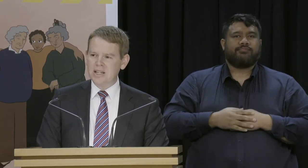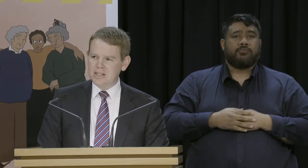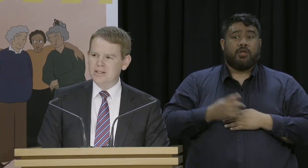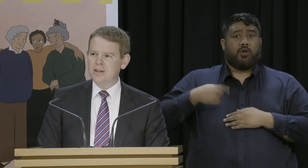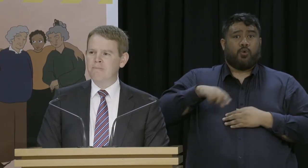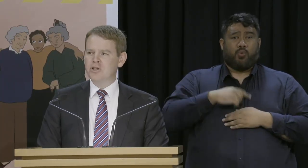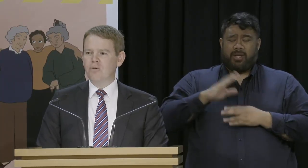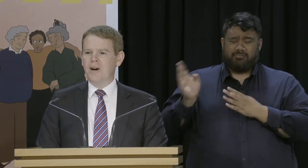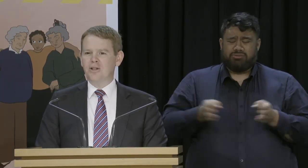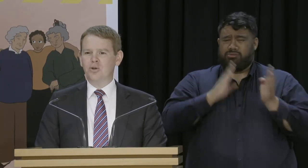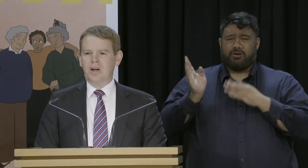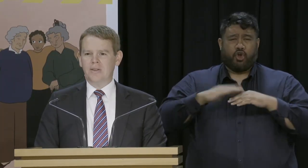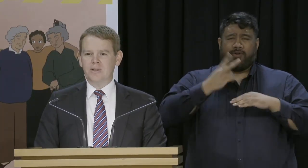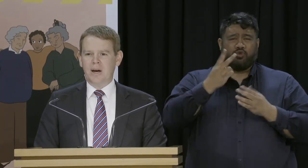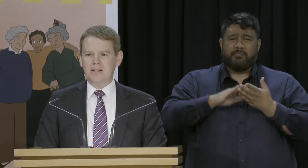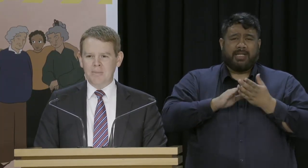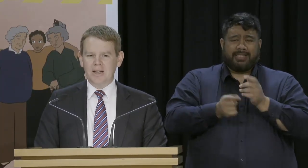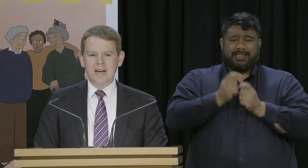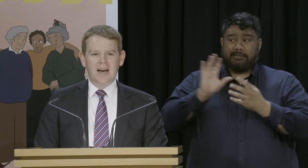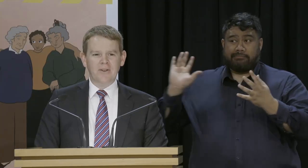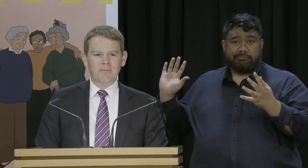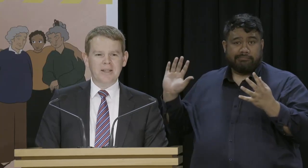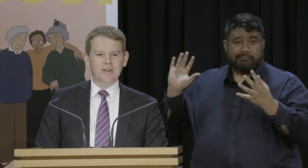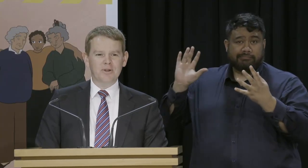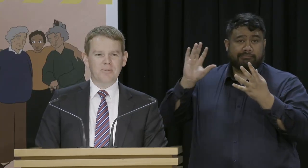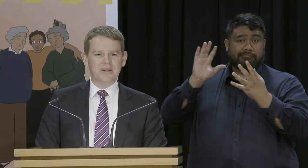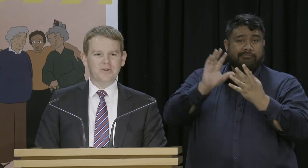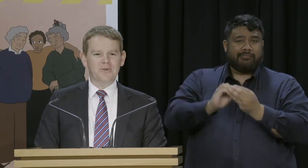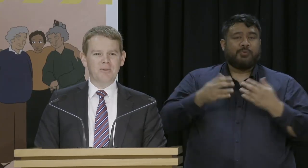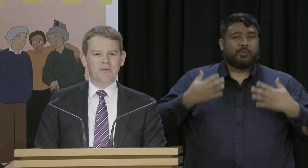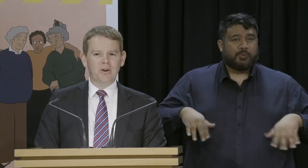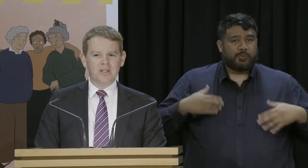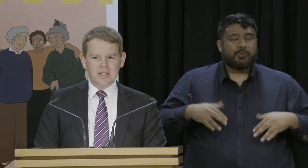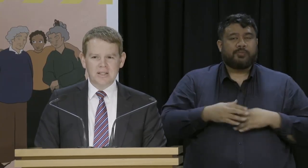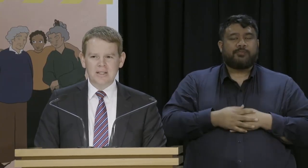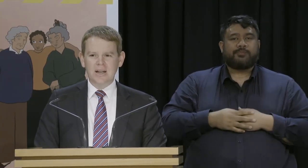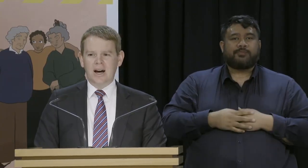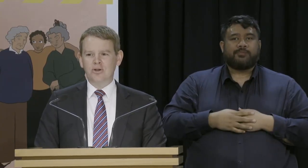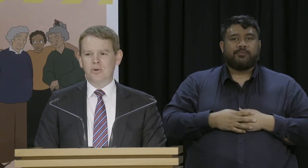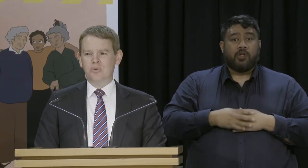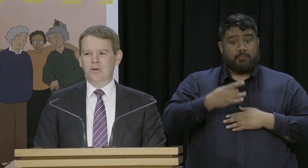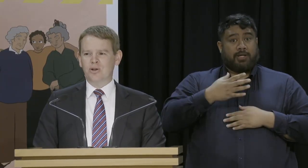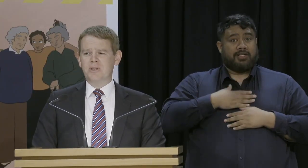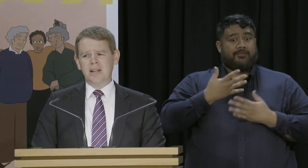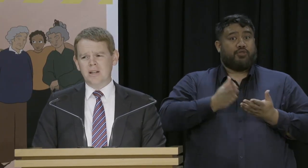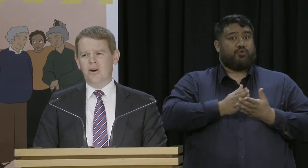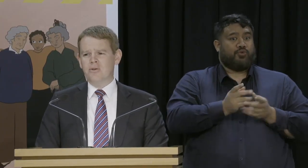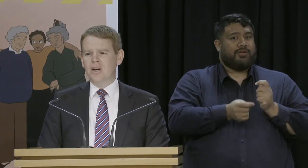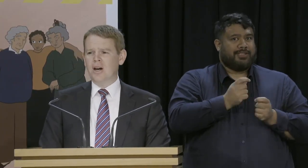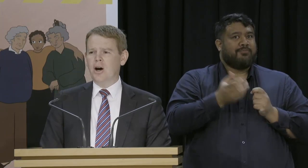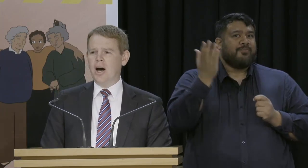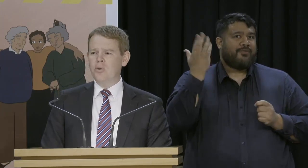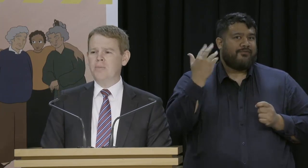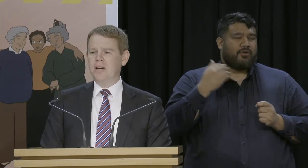2,288,000 tests so far during this pandemic. Having been the recipient of some of those tests, I do want to acknowledge particularly